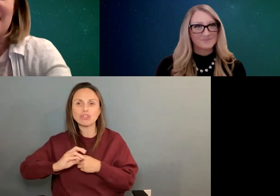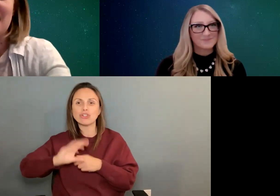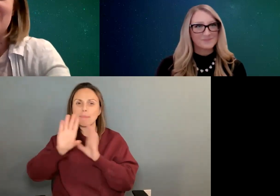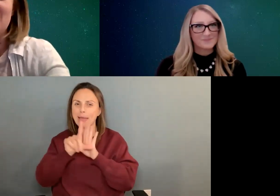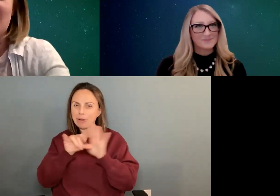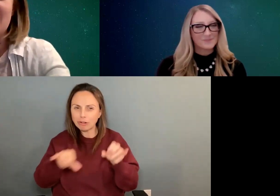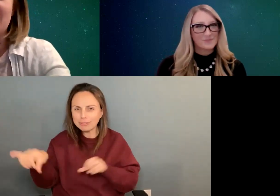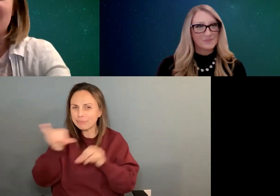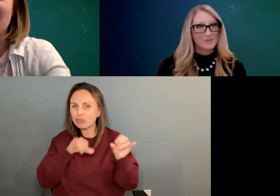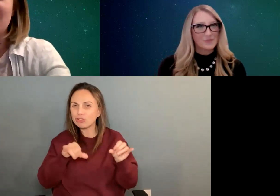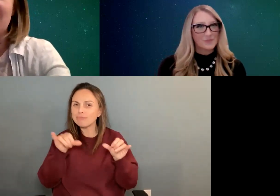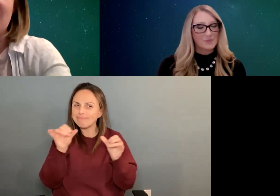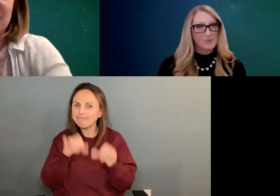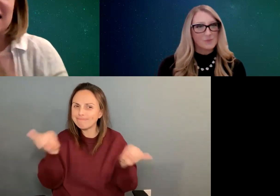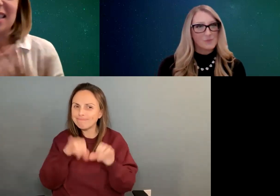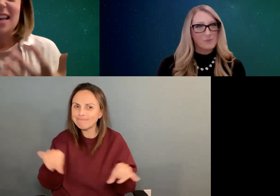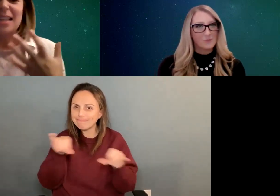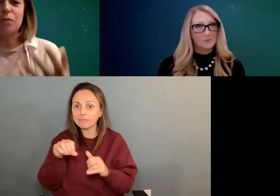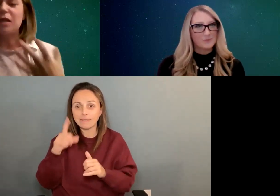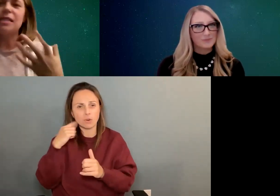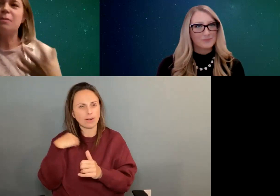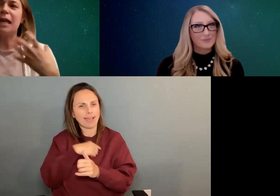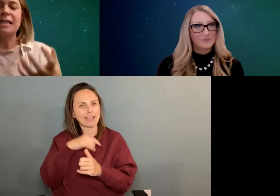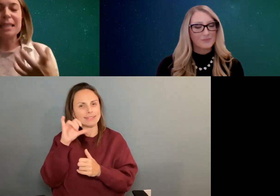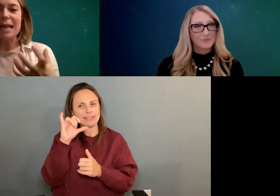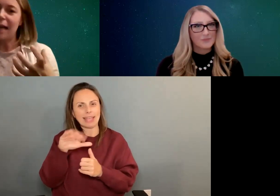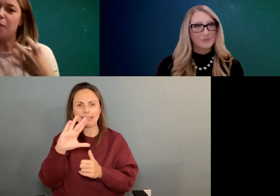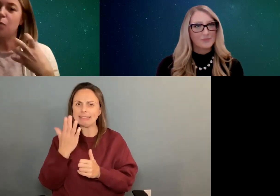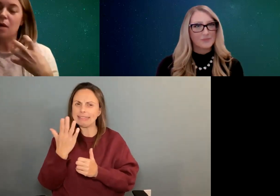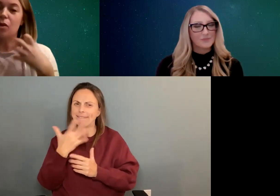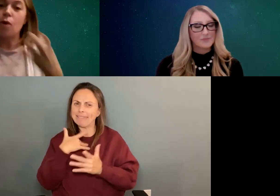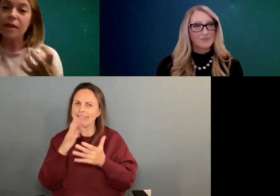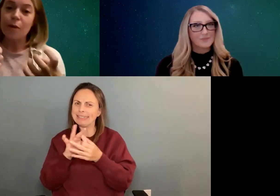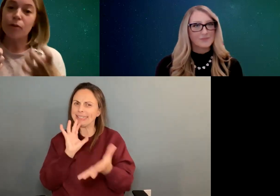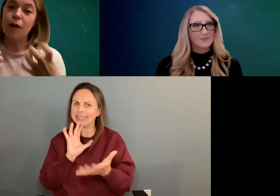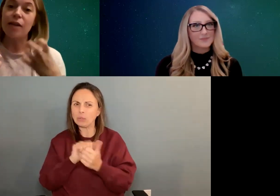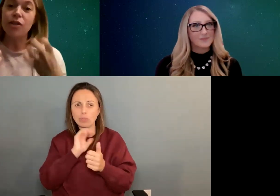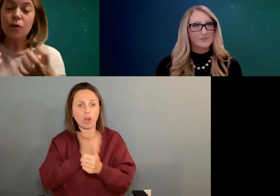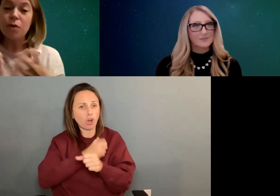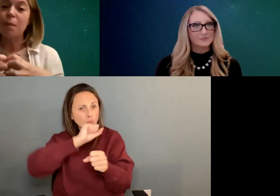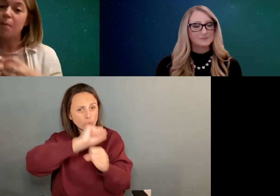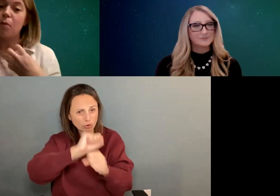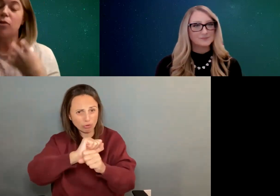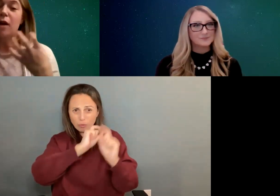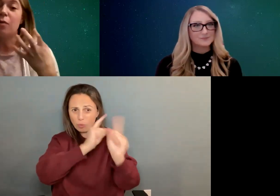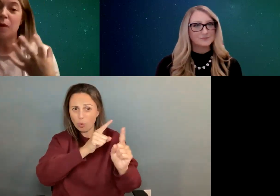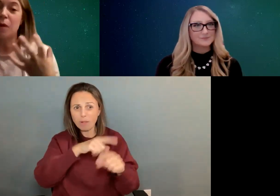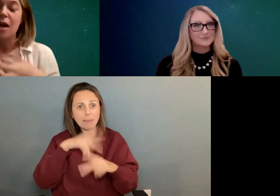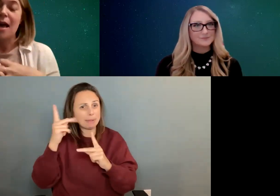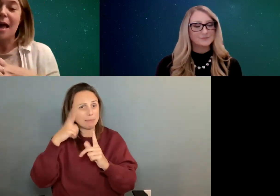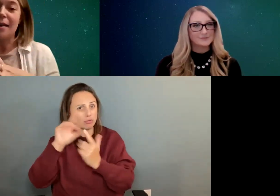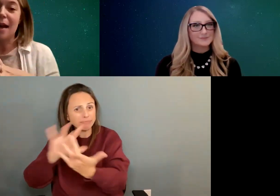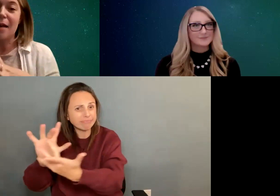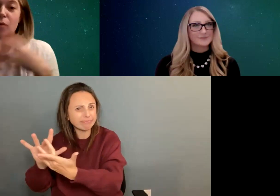backgrounds. And to us, this really seemed like a disconnect between the work that we were trying to do, the people we were trying to